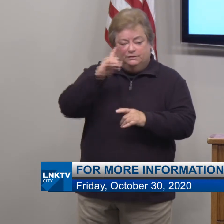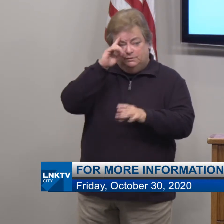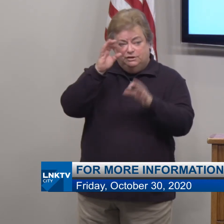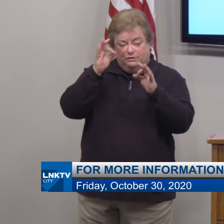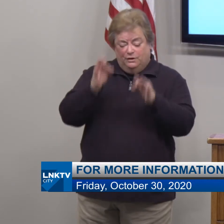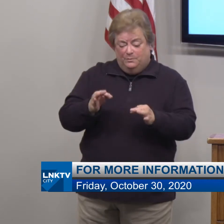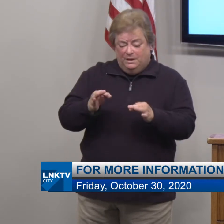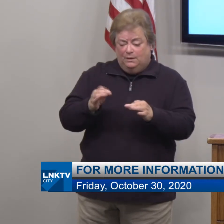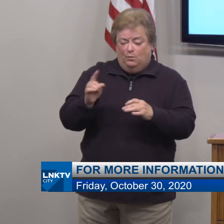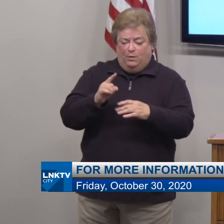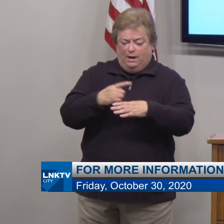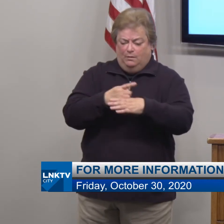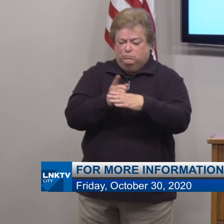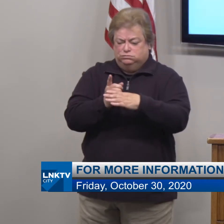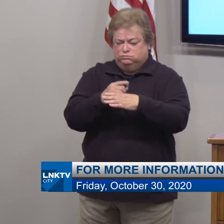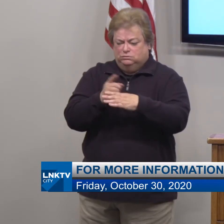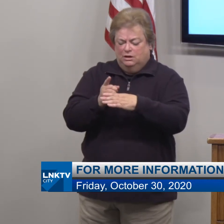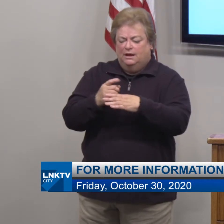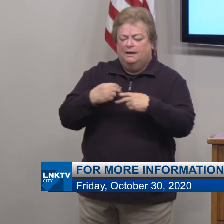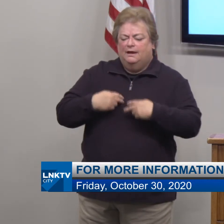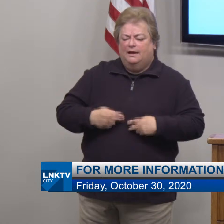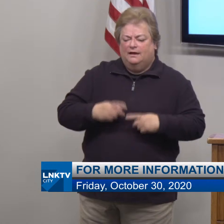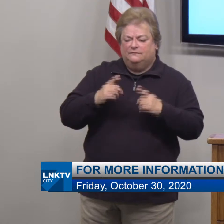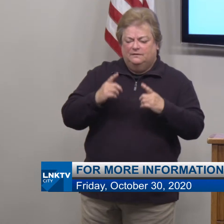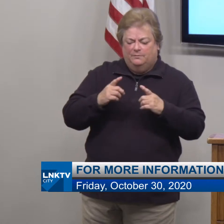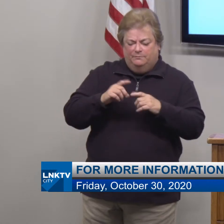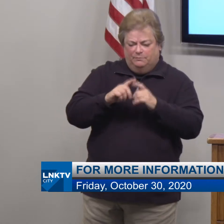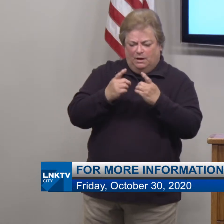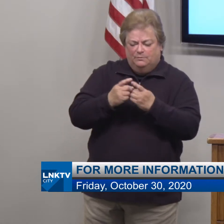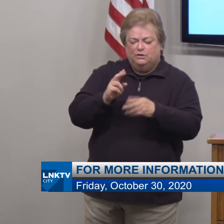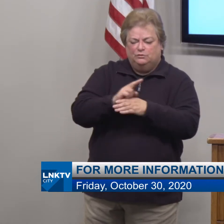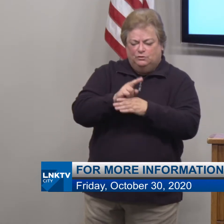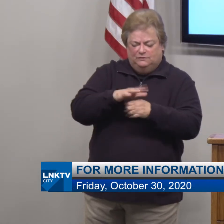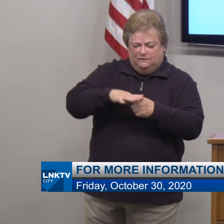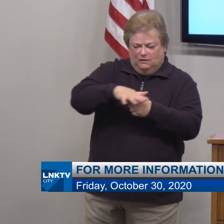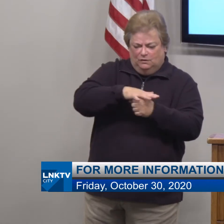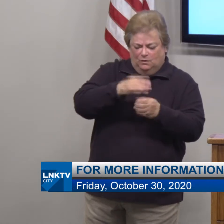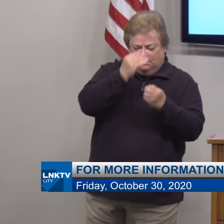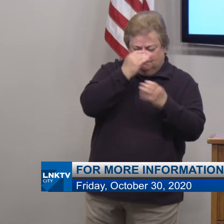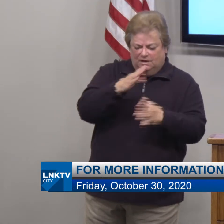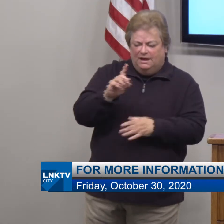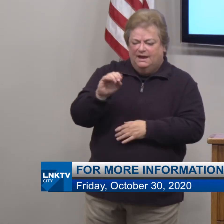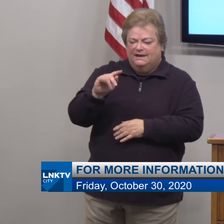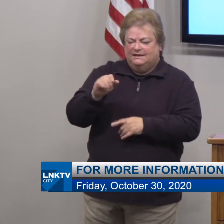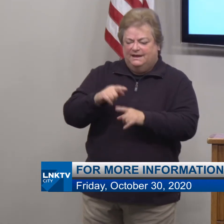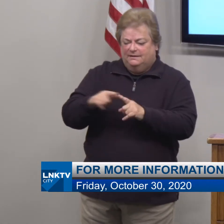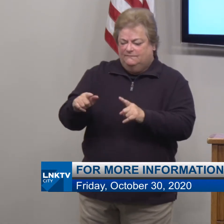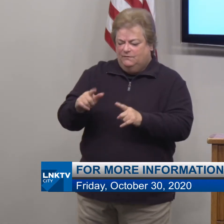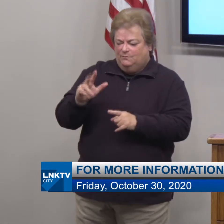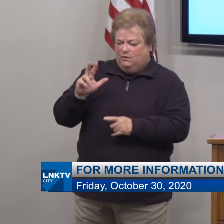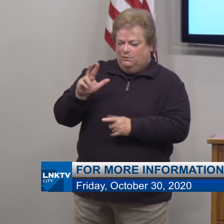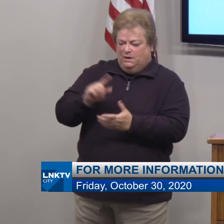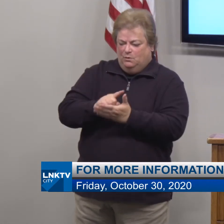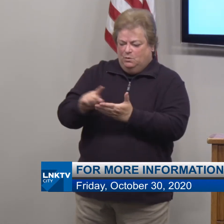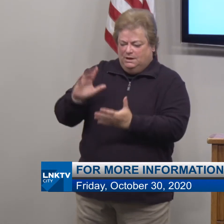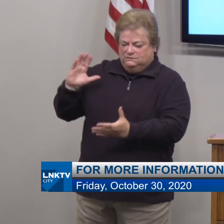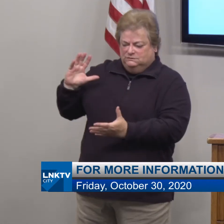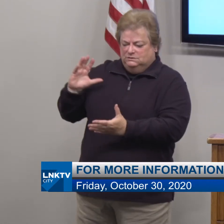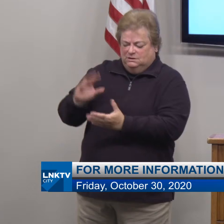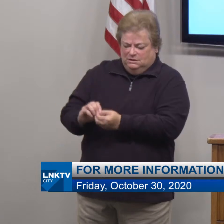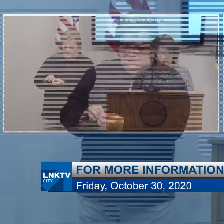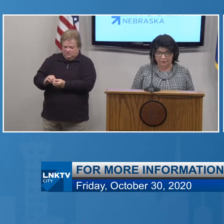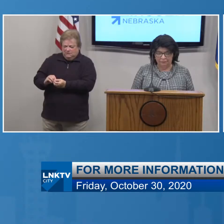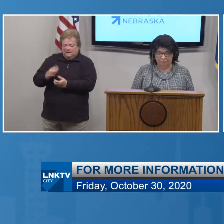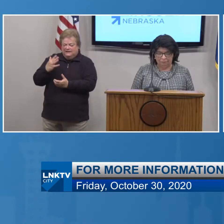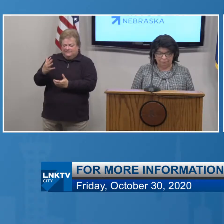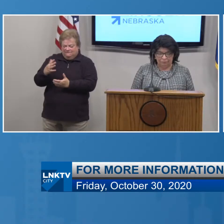risk dial level, the Health Department continues to use local information and data from the past 3 weeks in 5